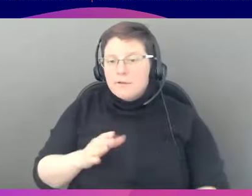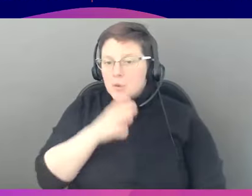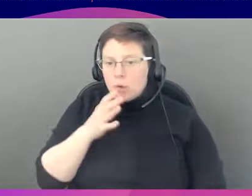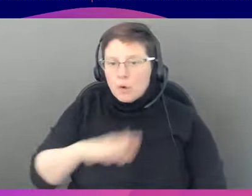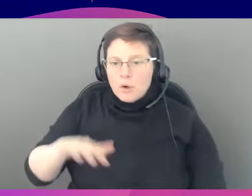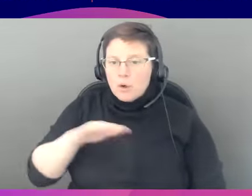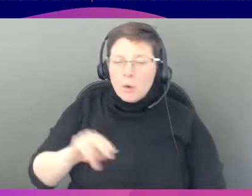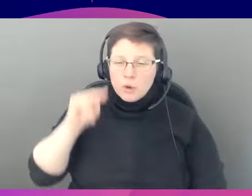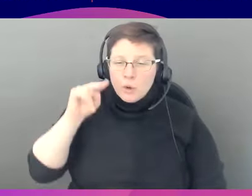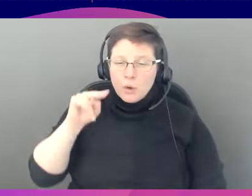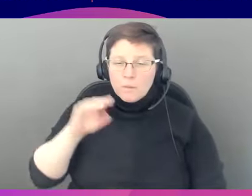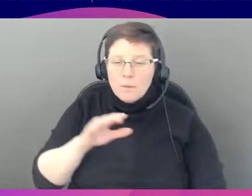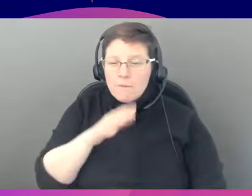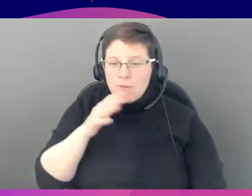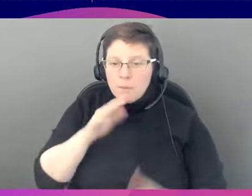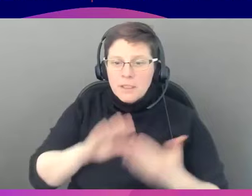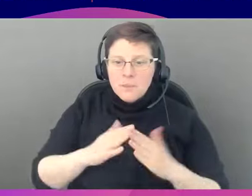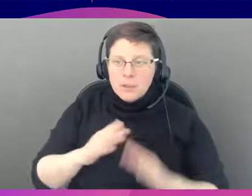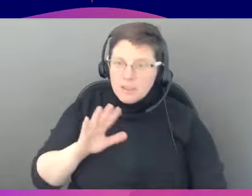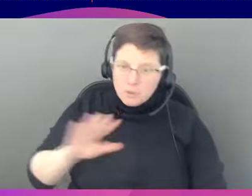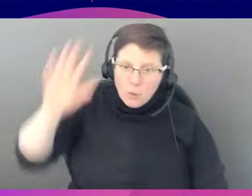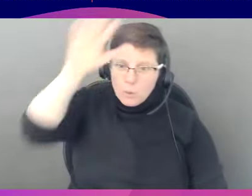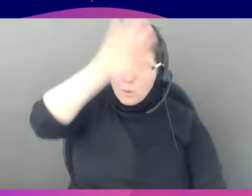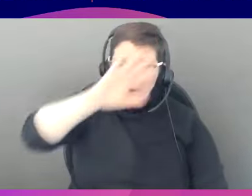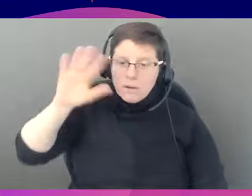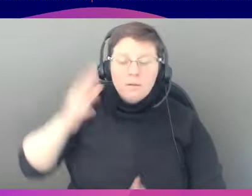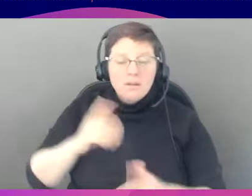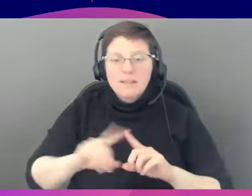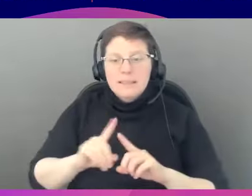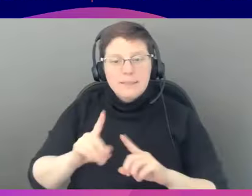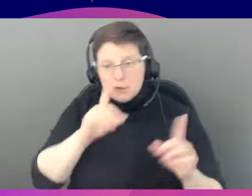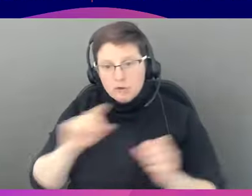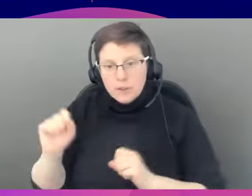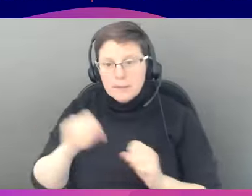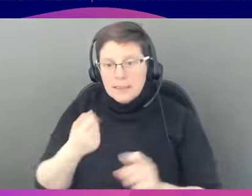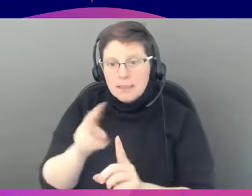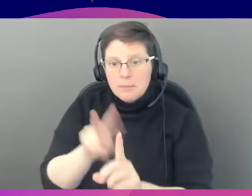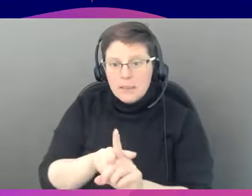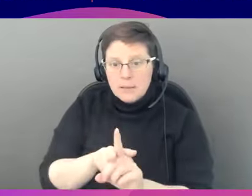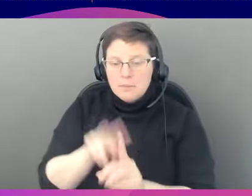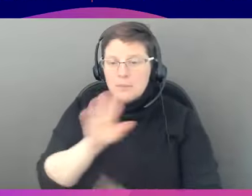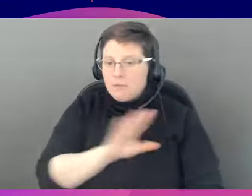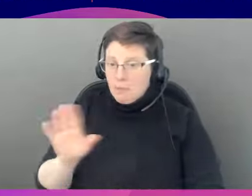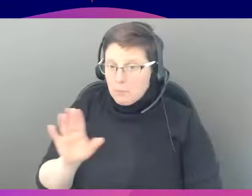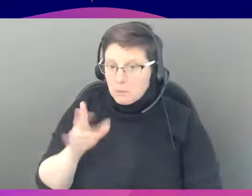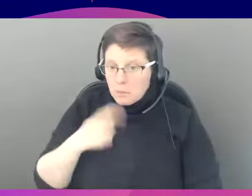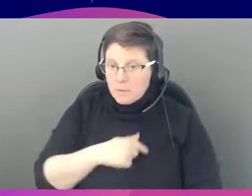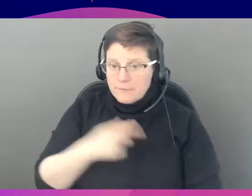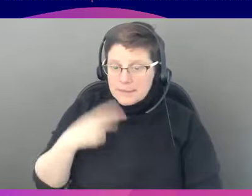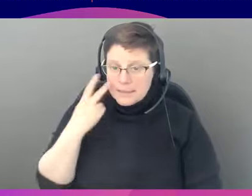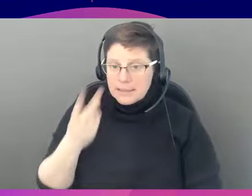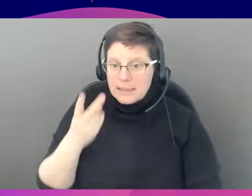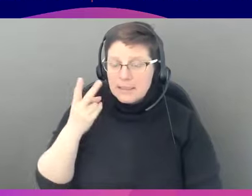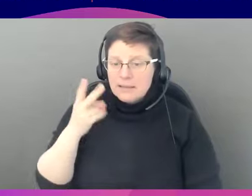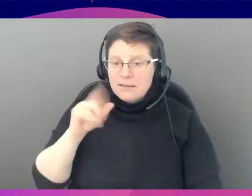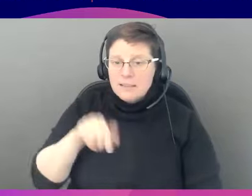Sue mentioned, there are many different strategies that might be implemented. But across the board, we've seen that this work is so